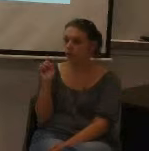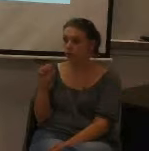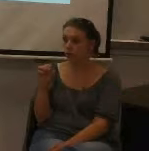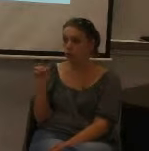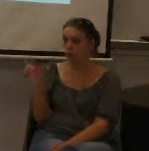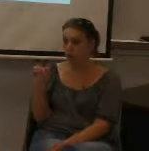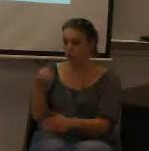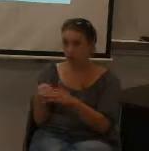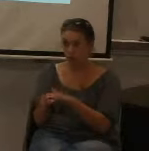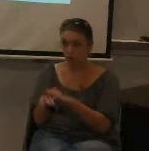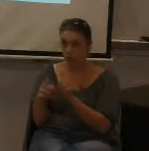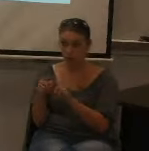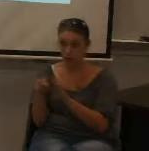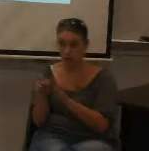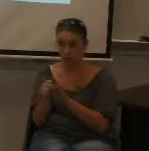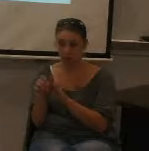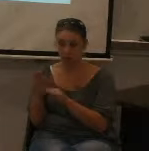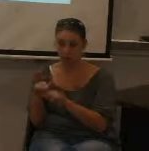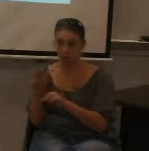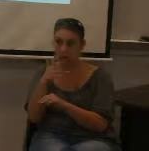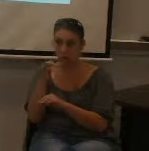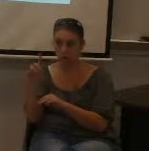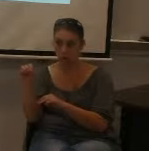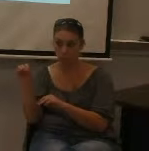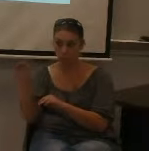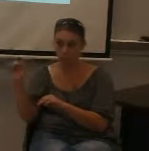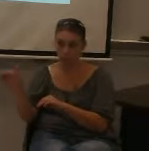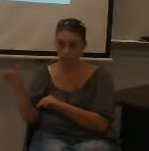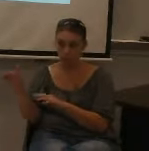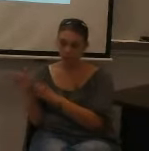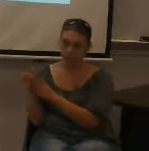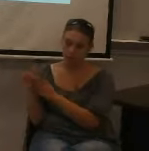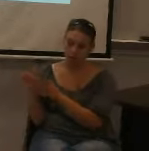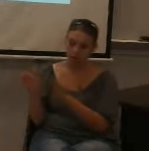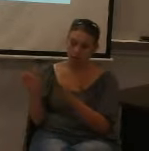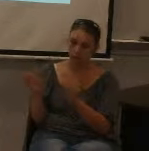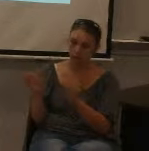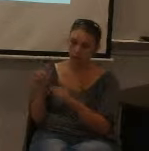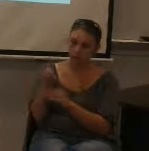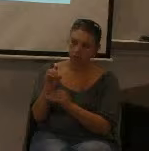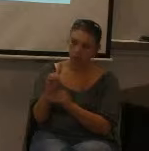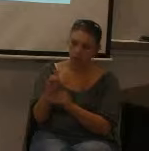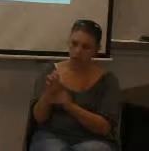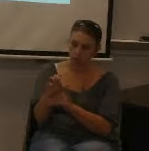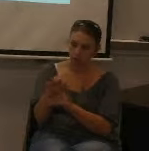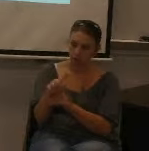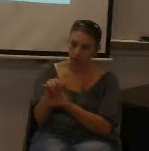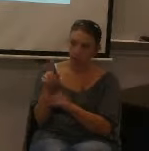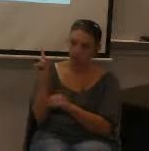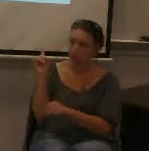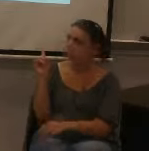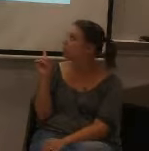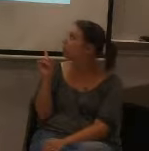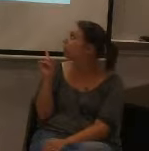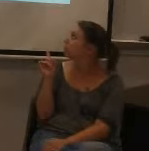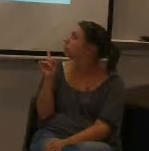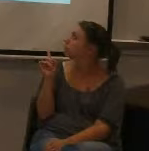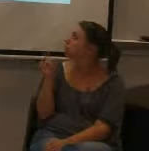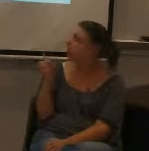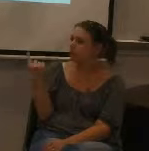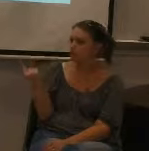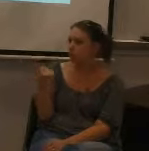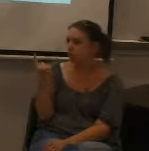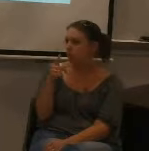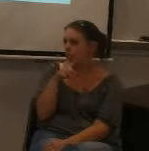aquifer. We go to even in the Dust Bowl, it was occasionally going dry, that river was occasionally going dry. Now it's always